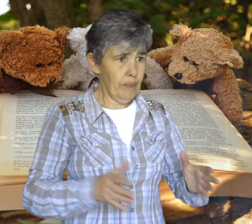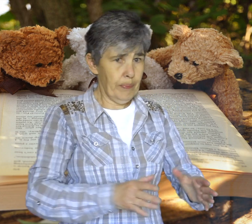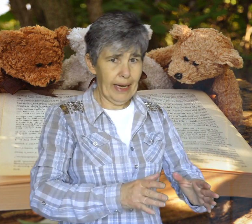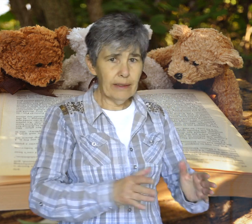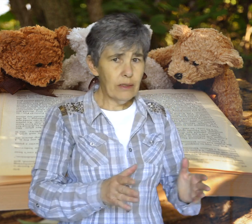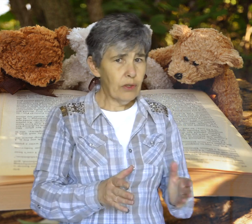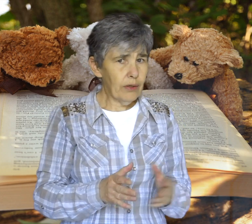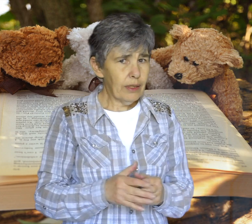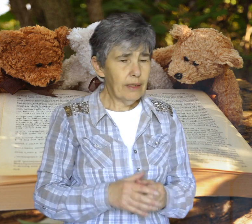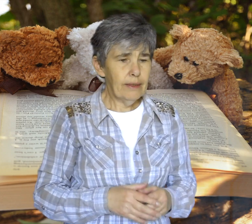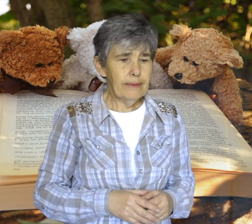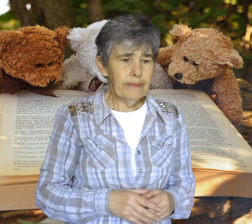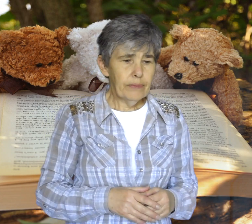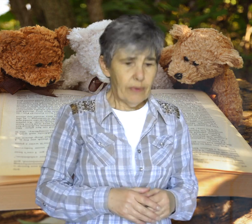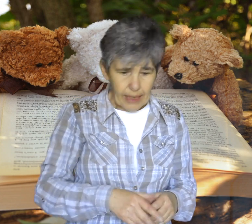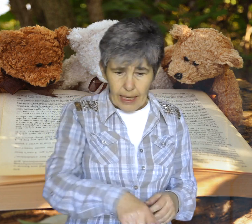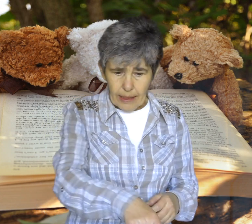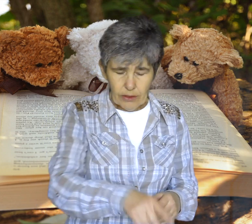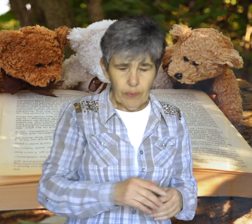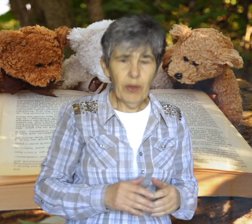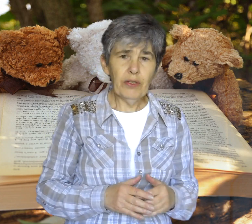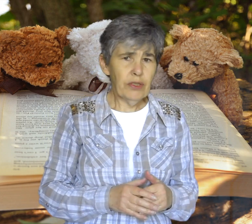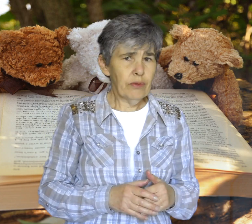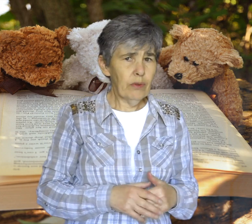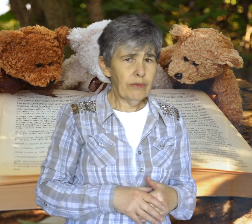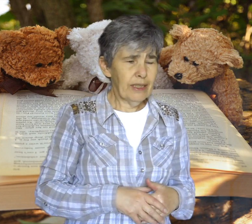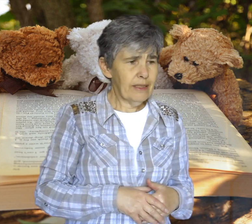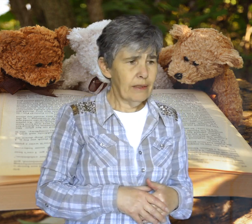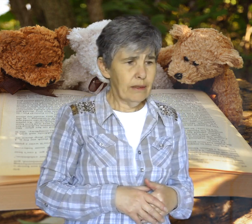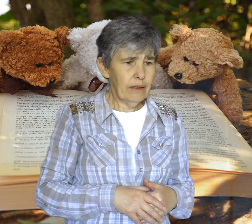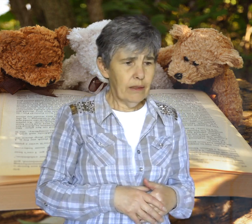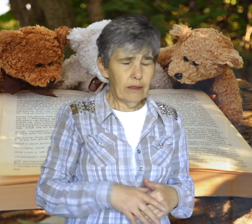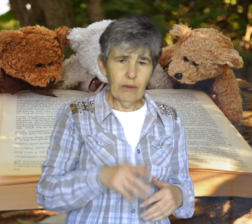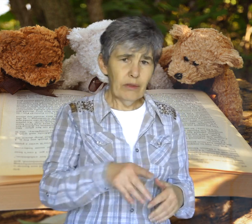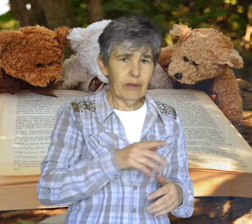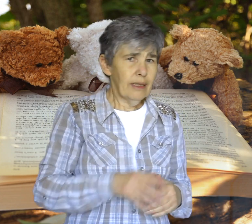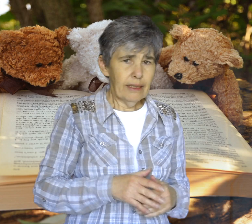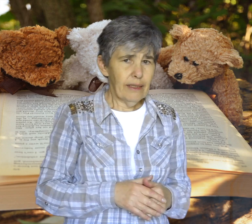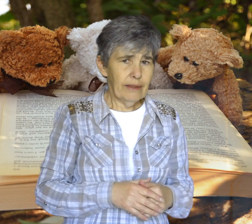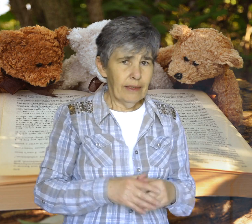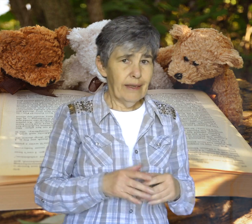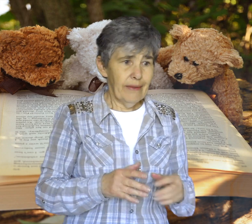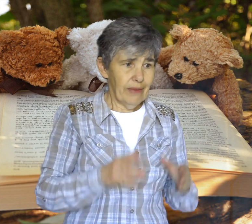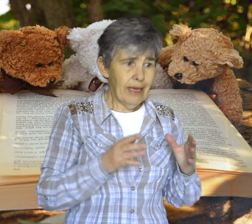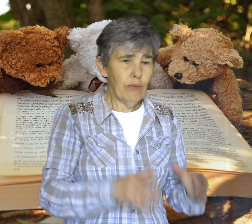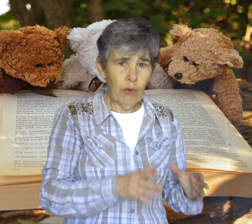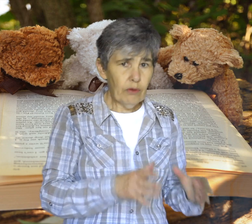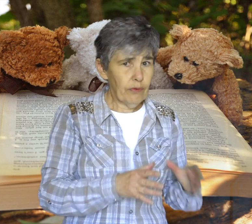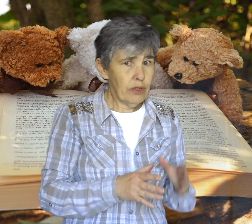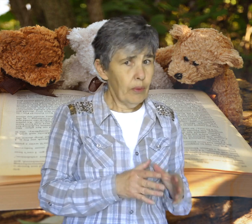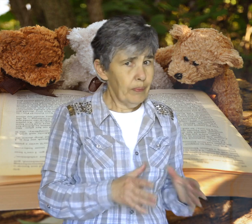bear in the story? There. And she pointed to the wolf and I said, oh, I said, they're wolves, not